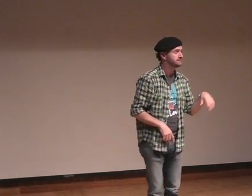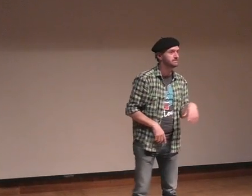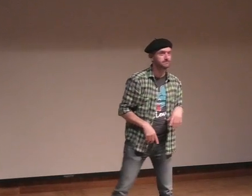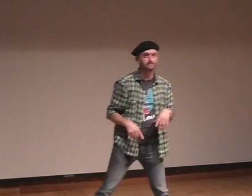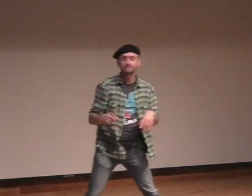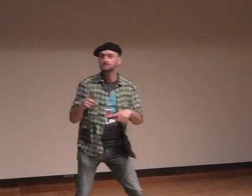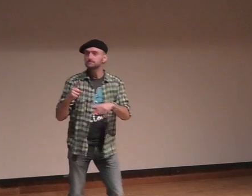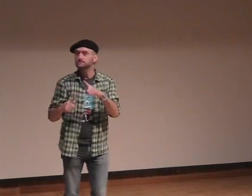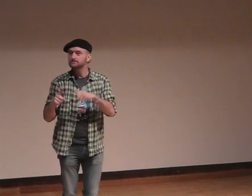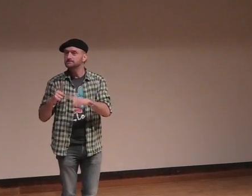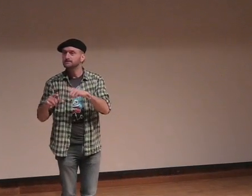difference there?